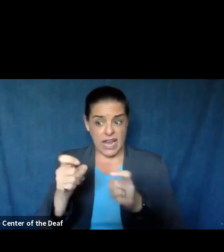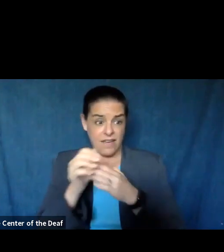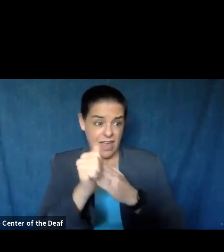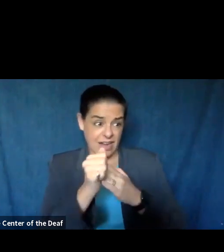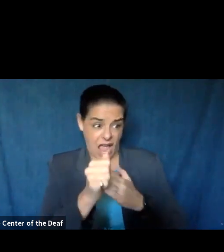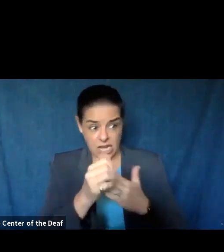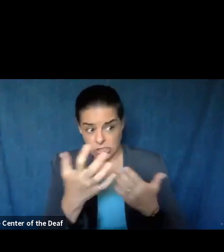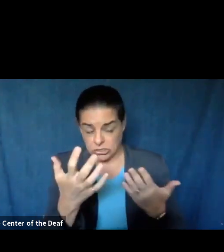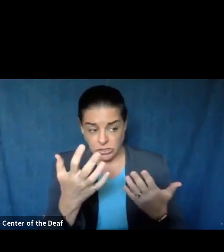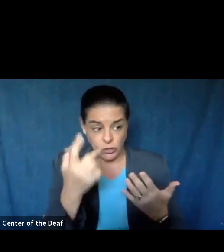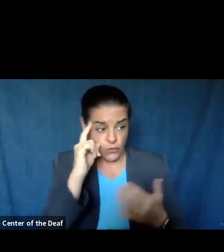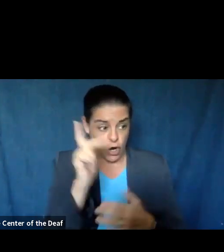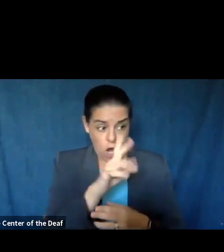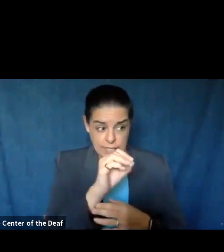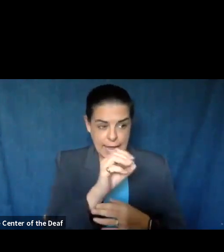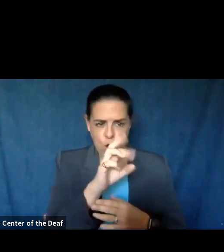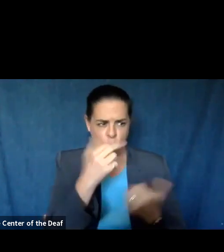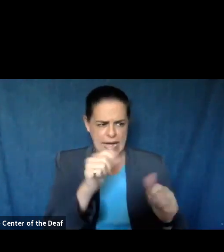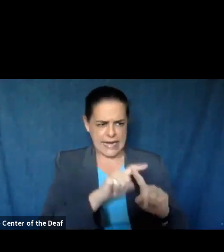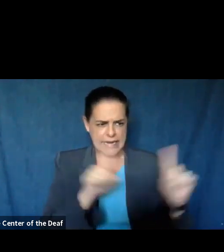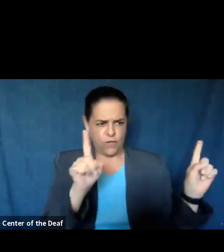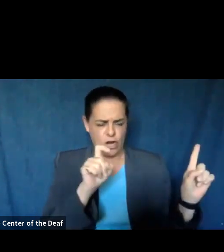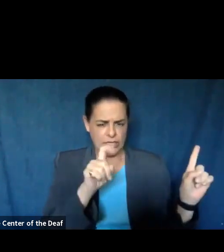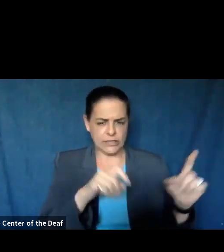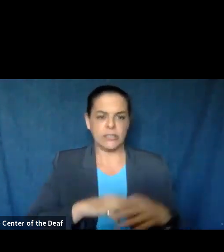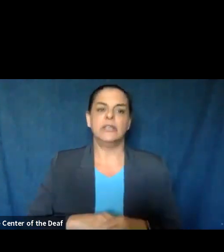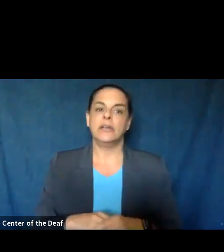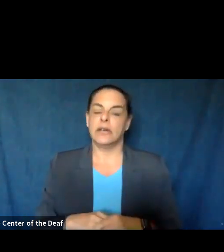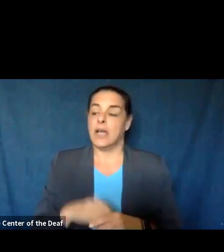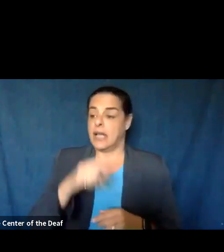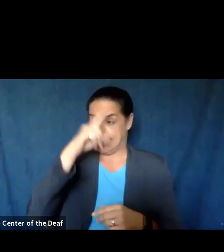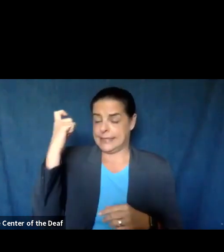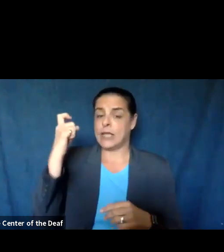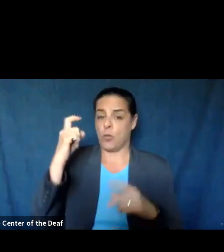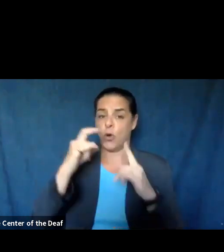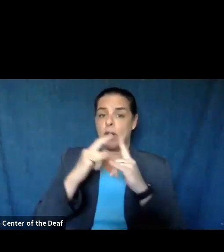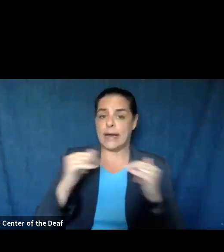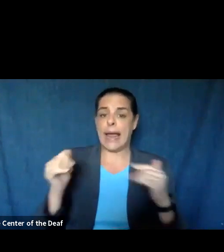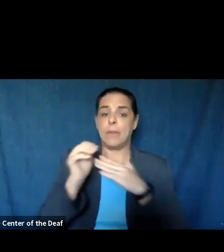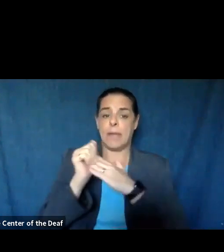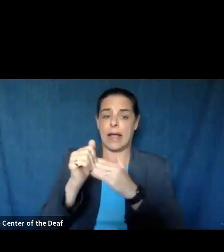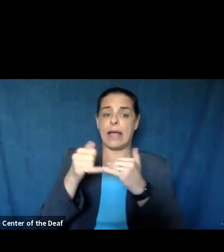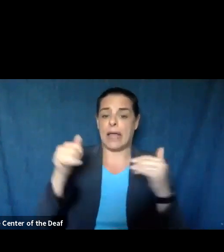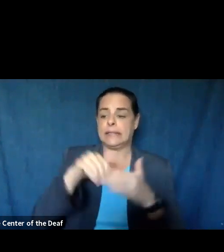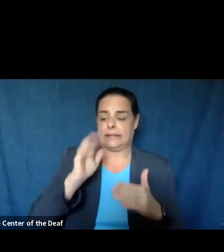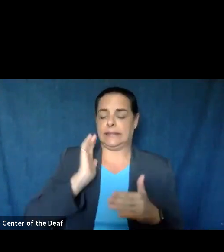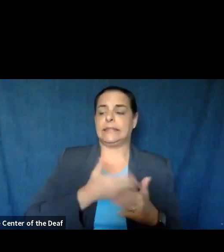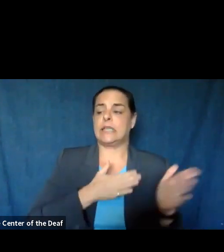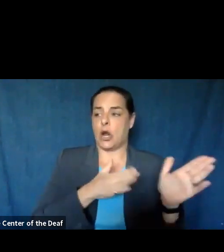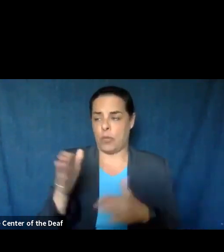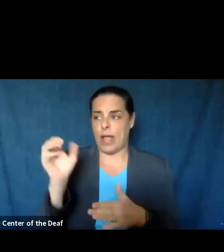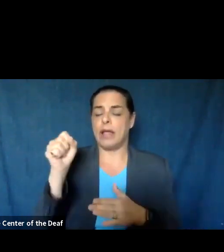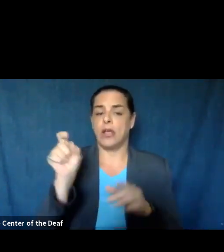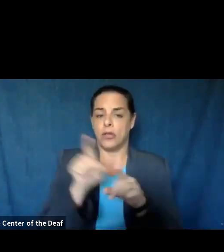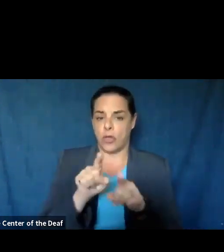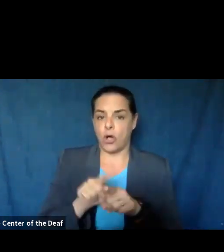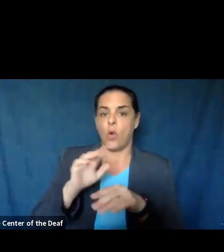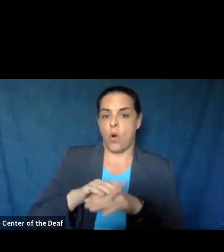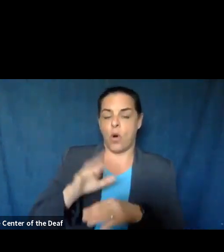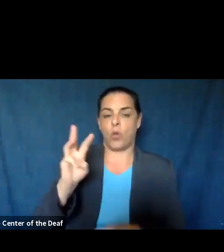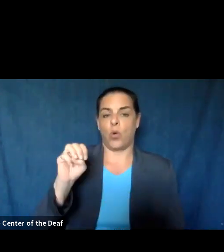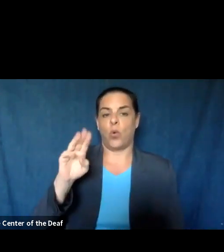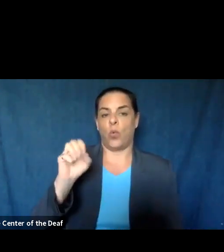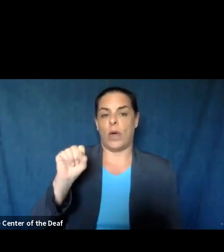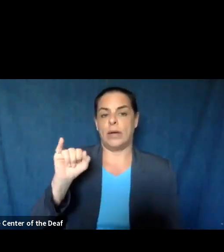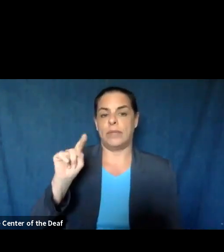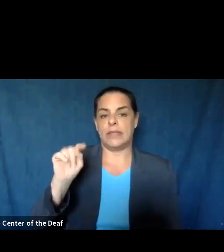any differences? There is summer camp guidance in our plan as well, and it's on the website. You can look